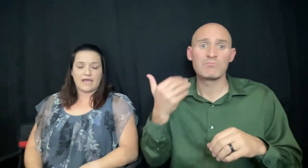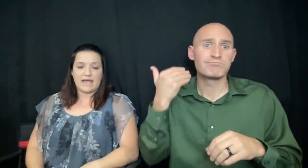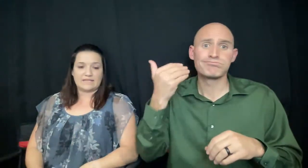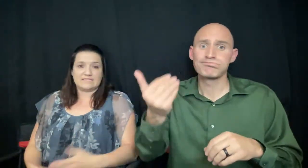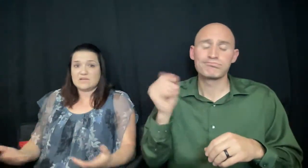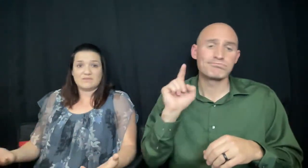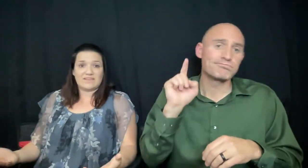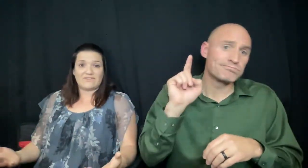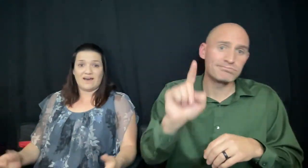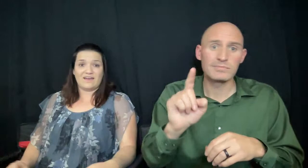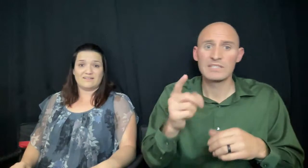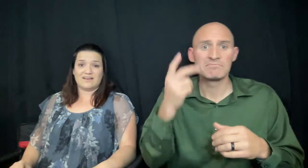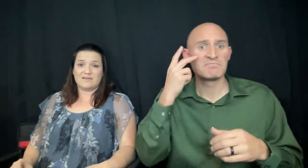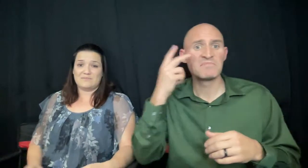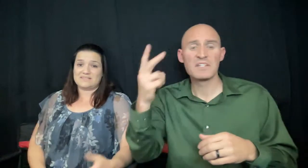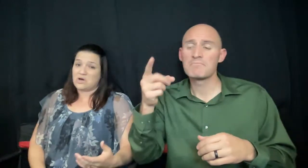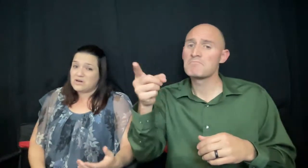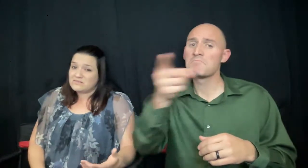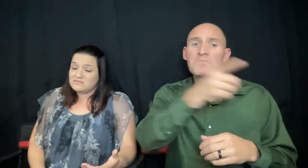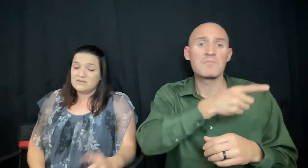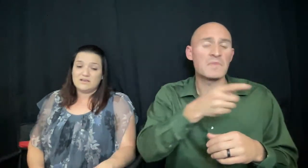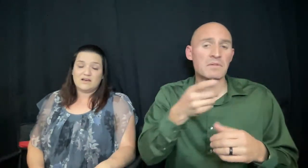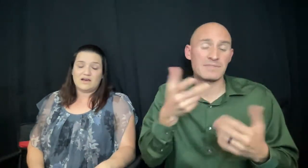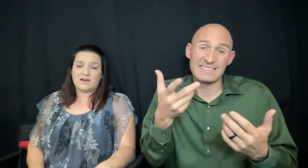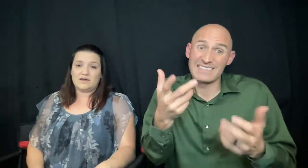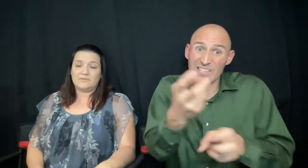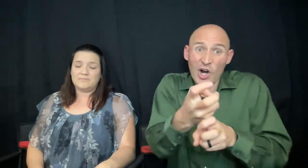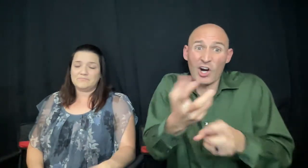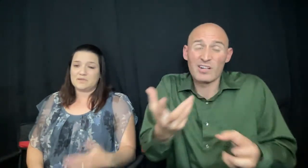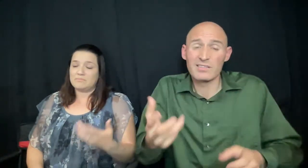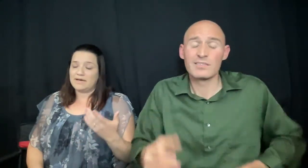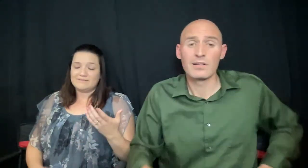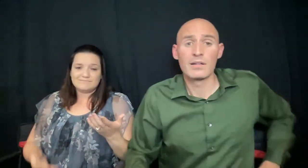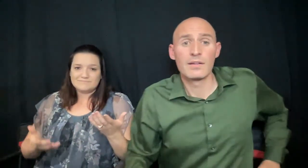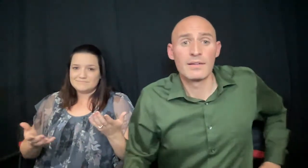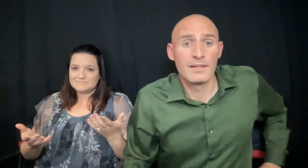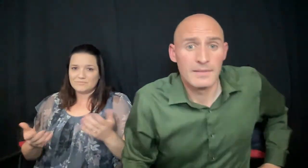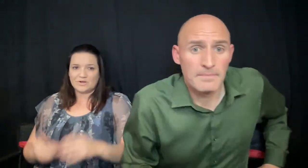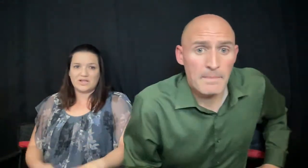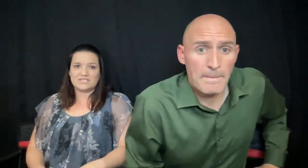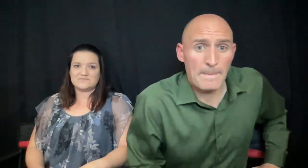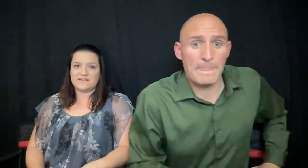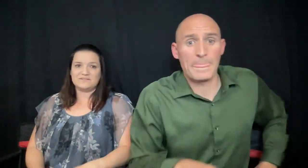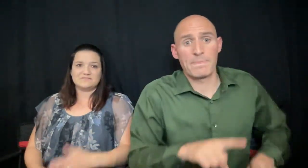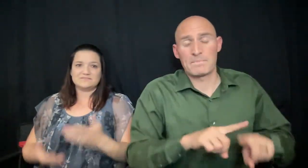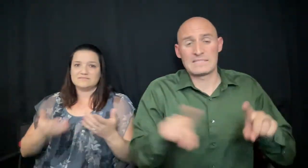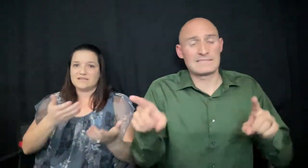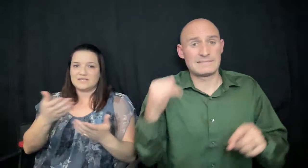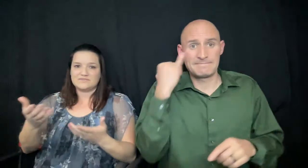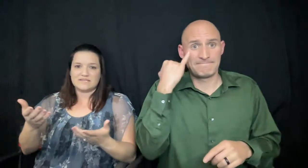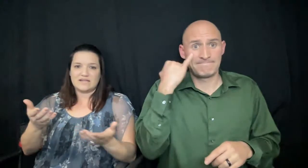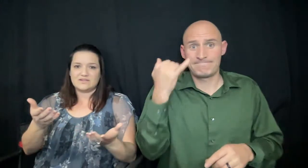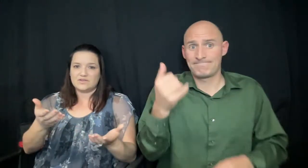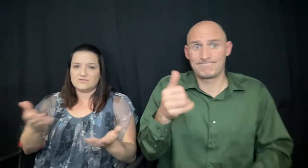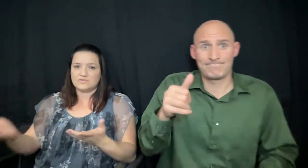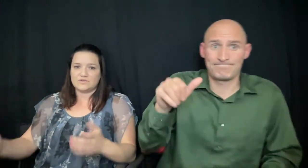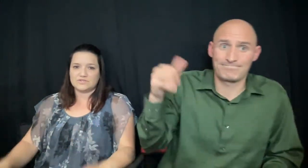and seeing what they've got. It's hard, but when all else fails, like you said, you know, you go